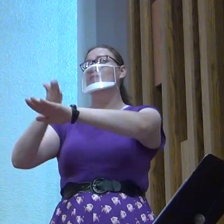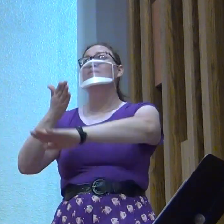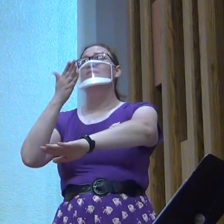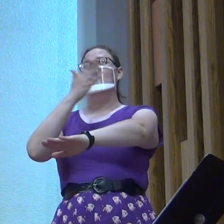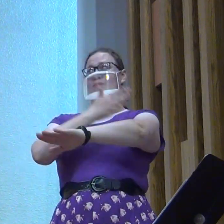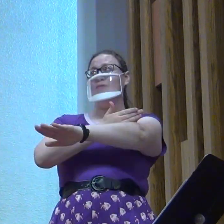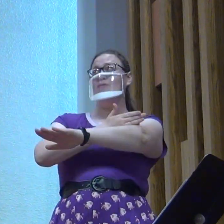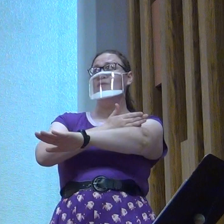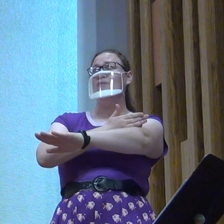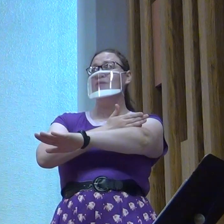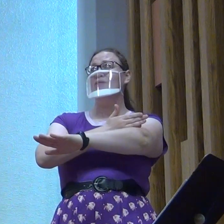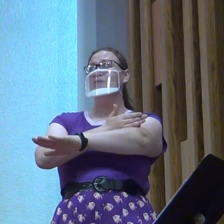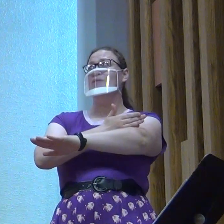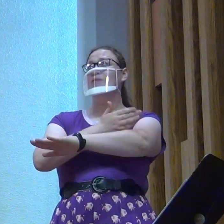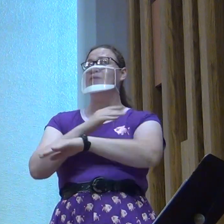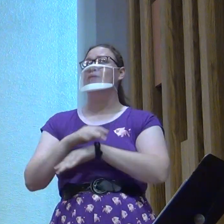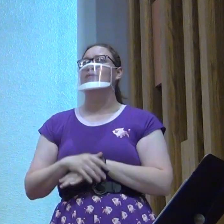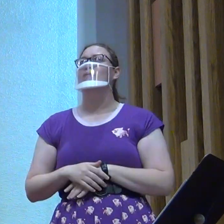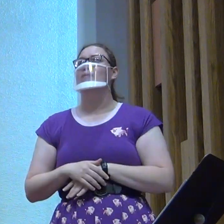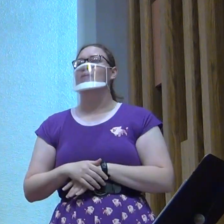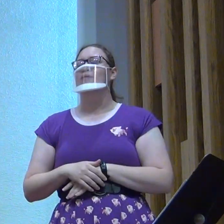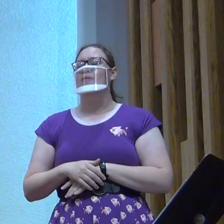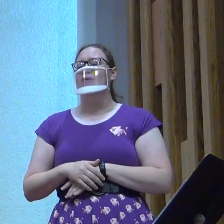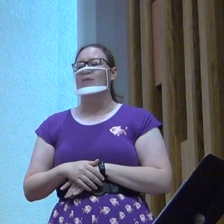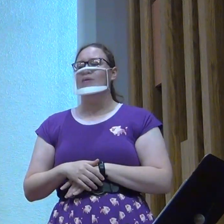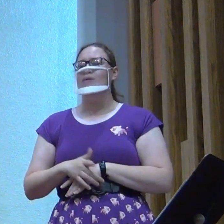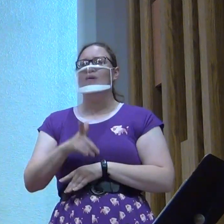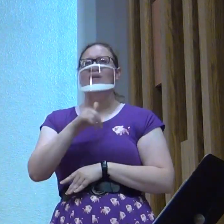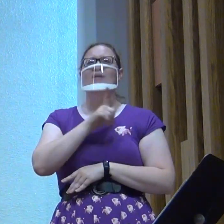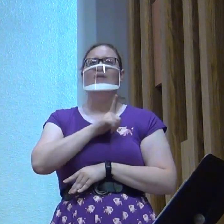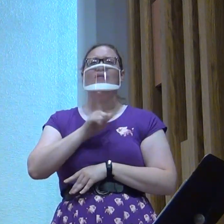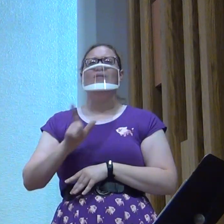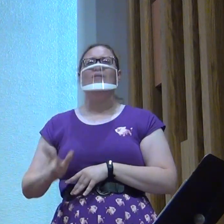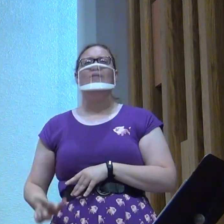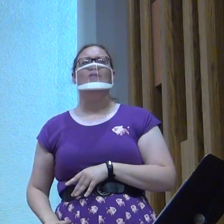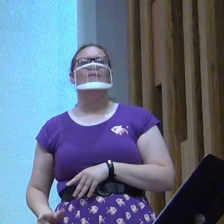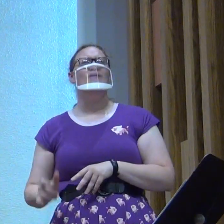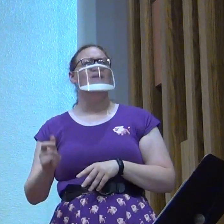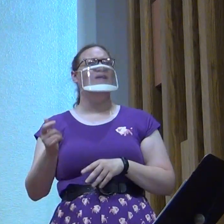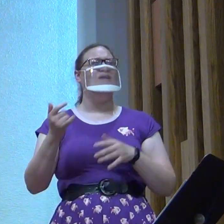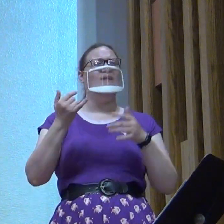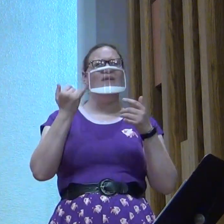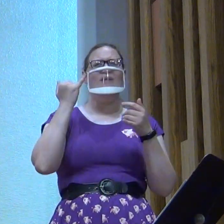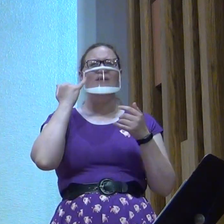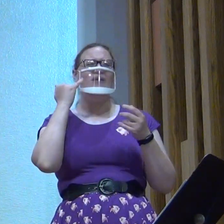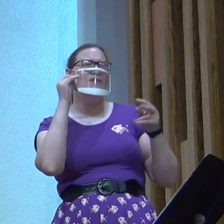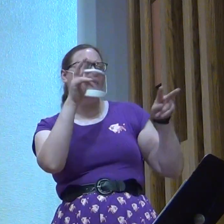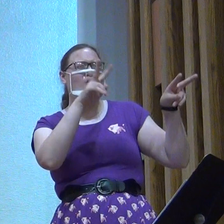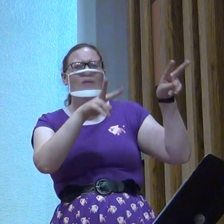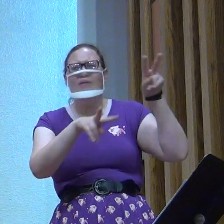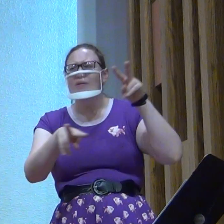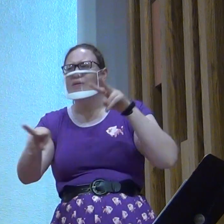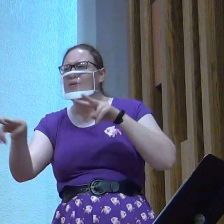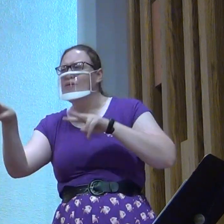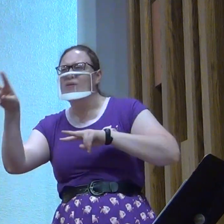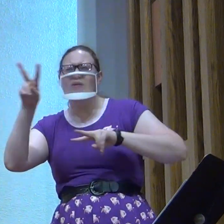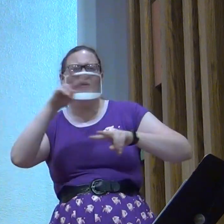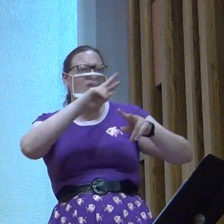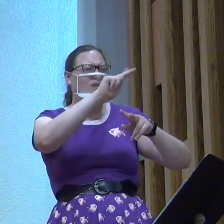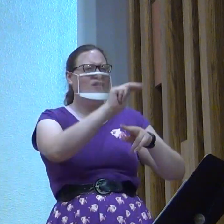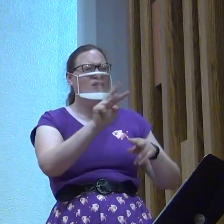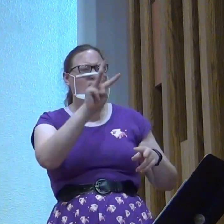time. Lord, we look around, and if we look too closely at the